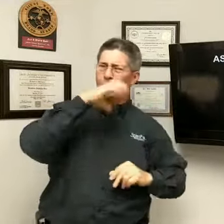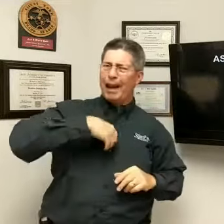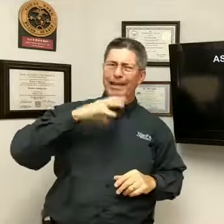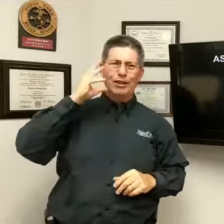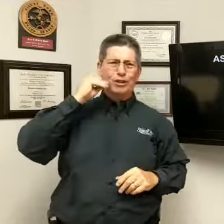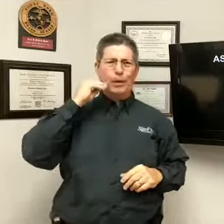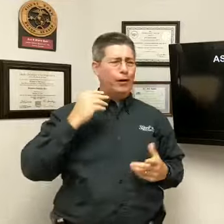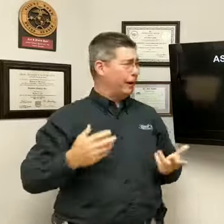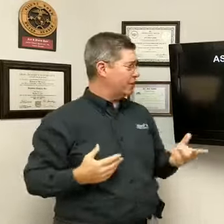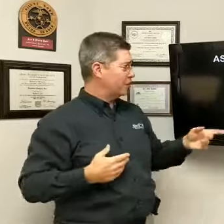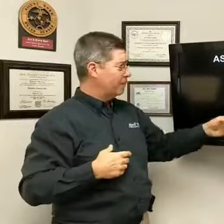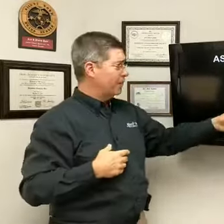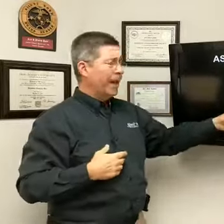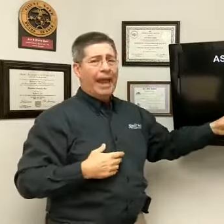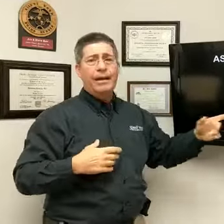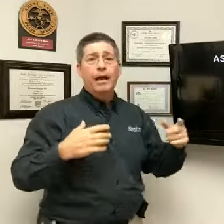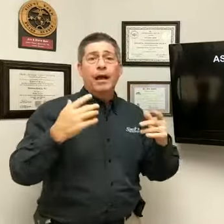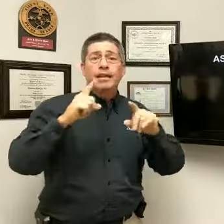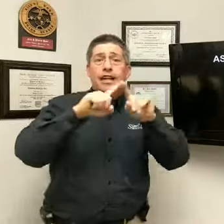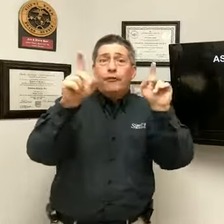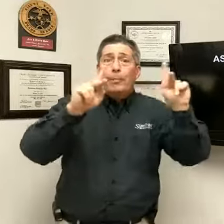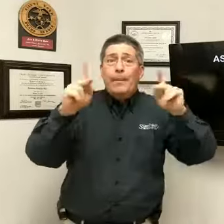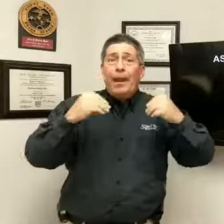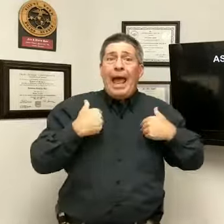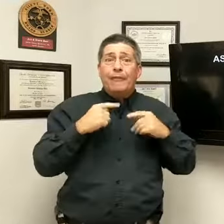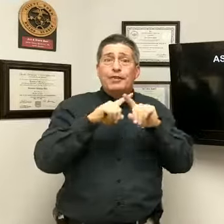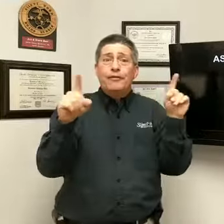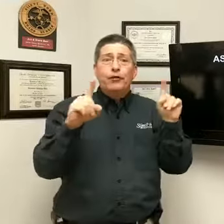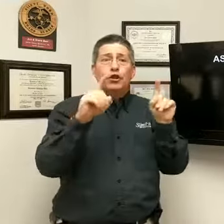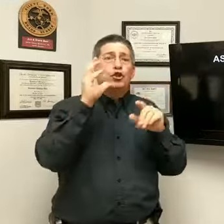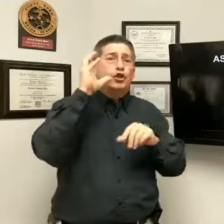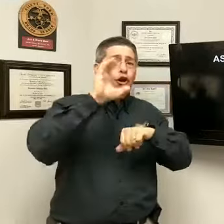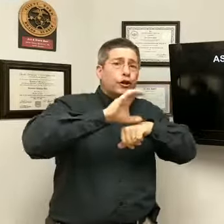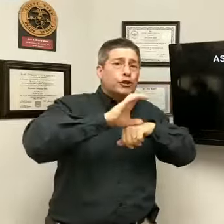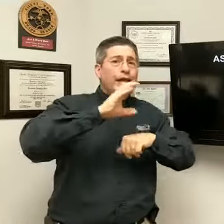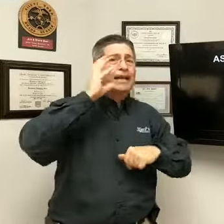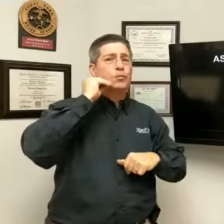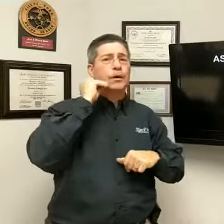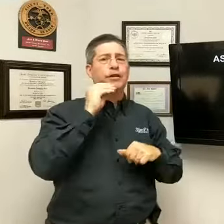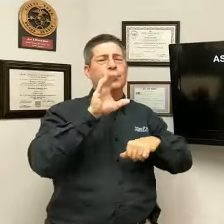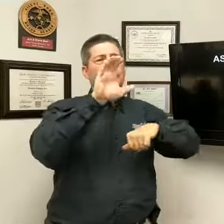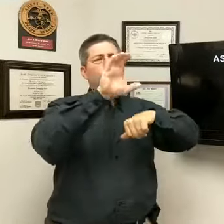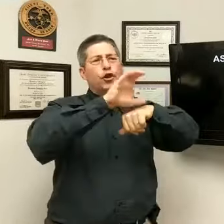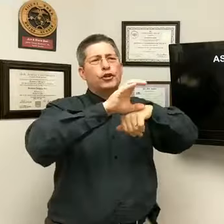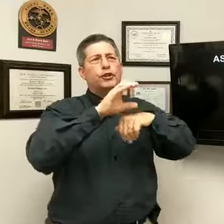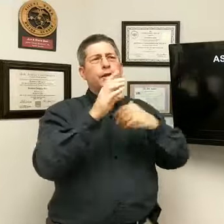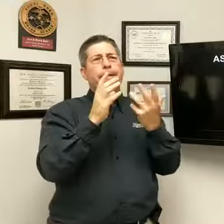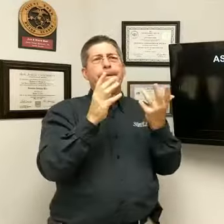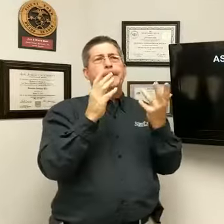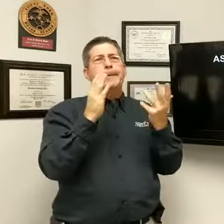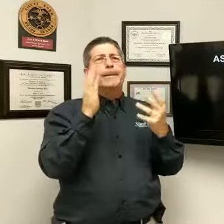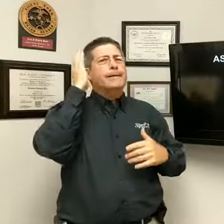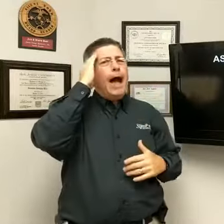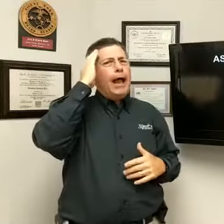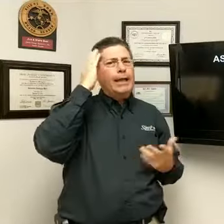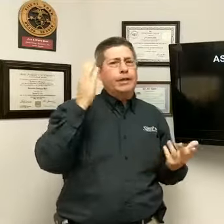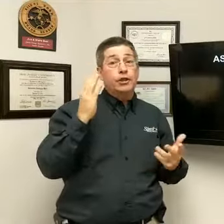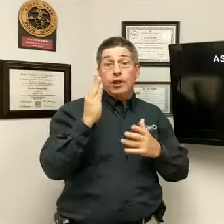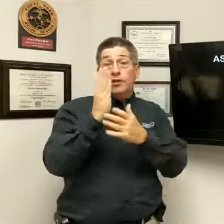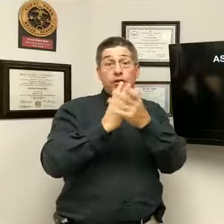Strange experience. And different people have different church experiences, church knowledge. Some